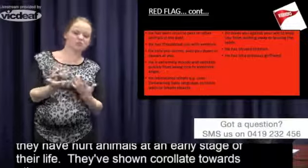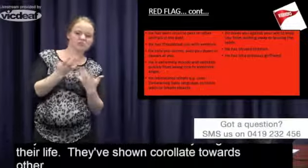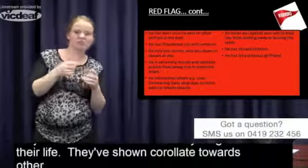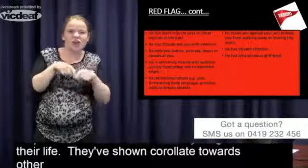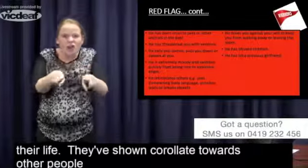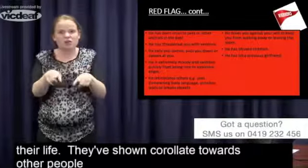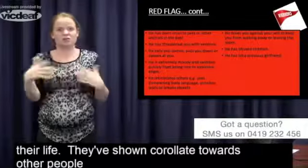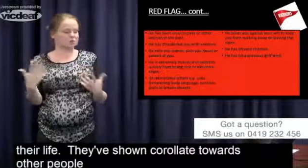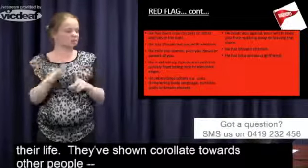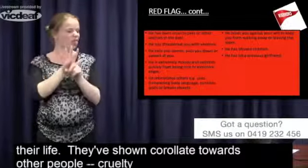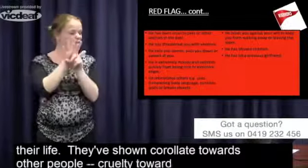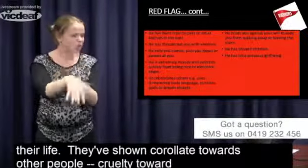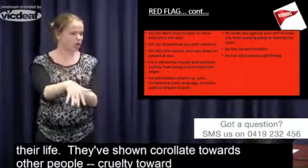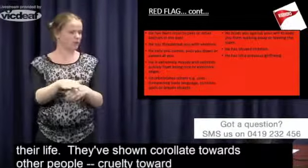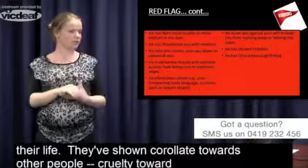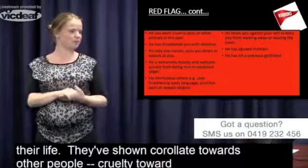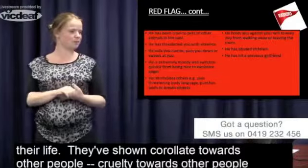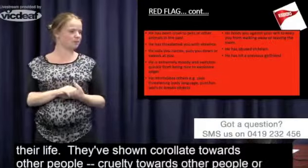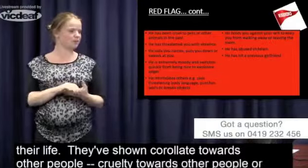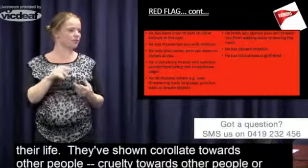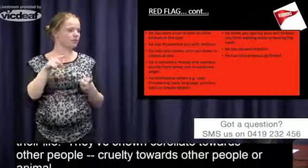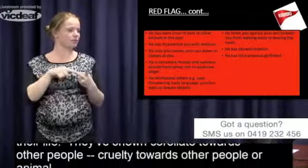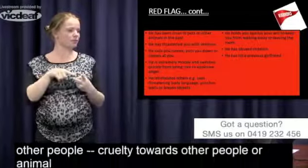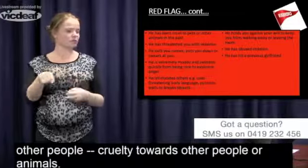They call you names, bitch or slut, and they put you down.